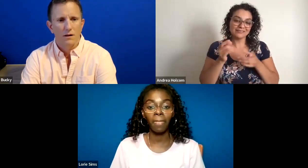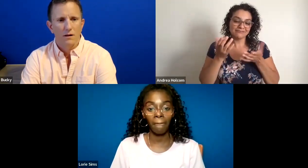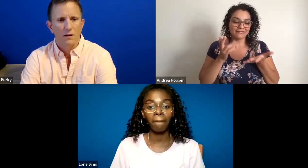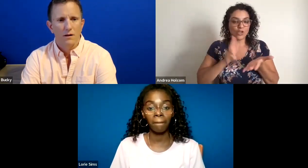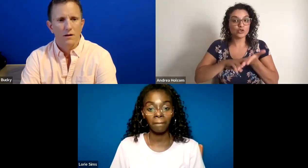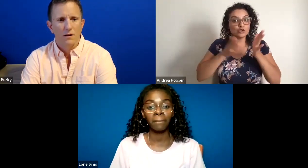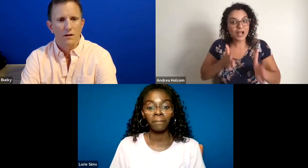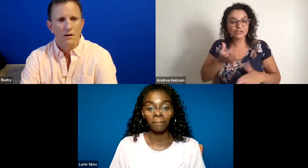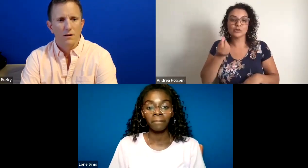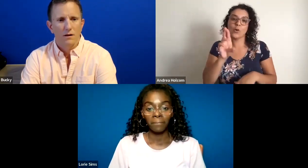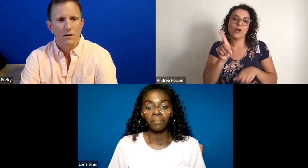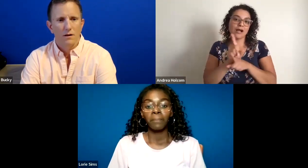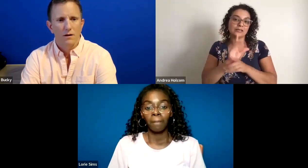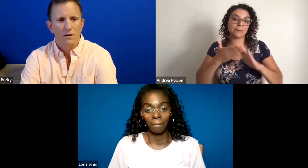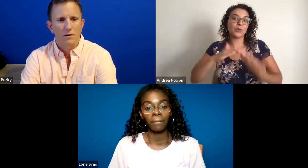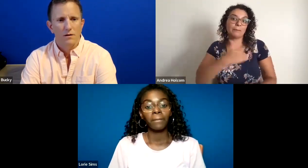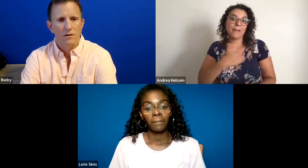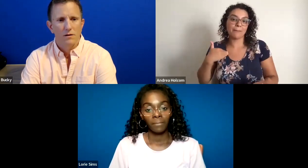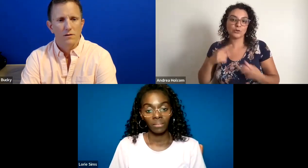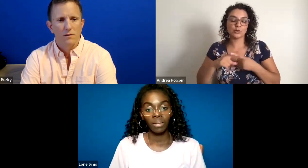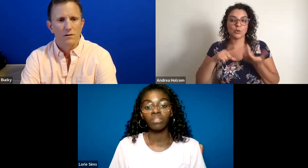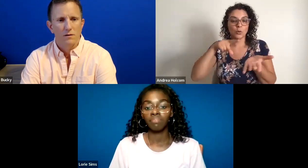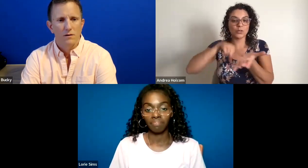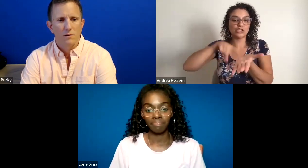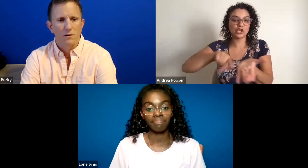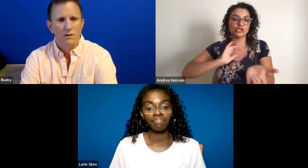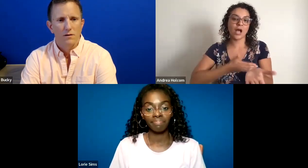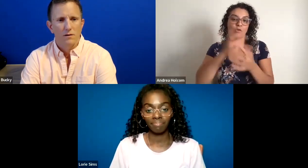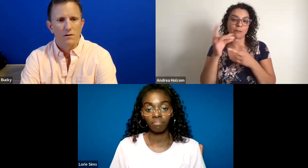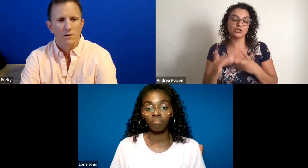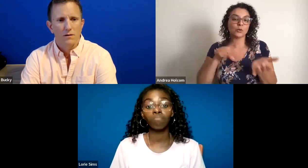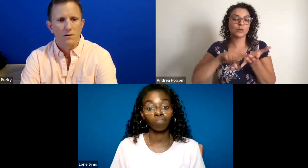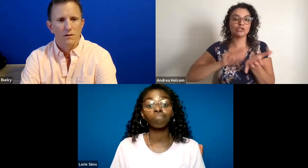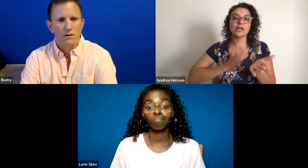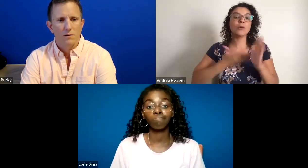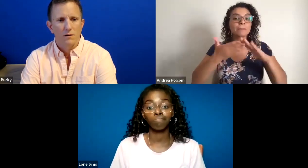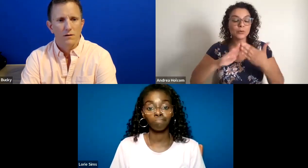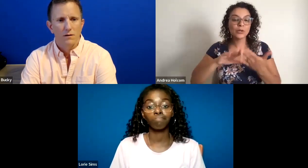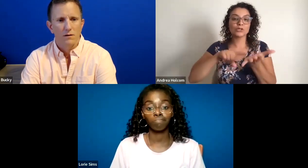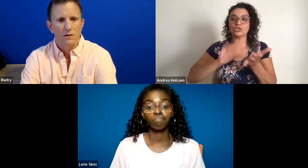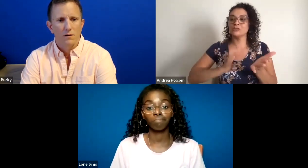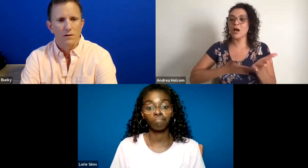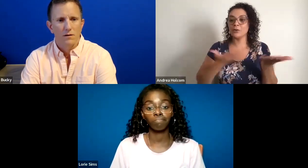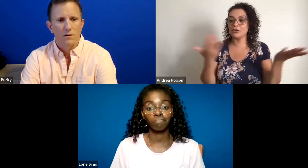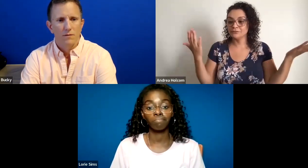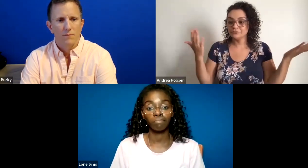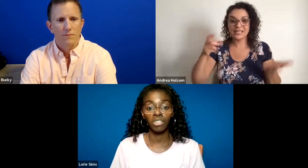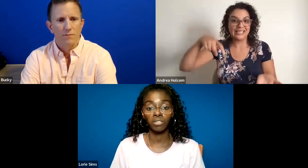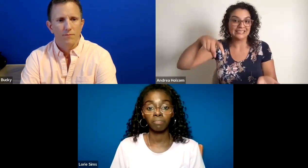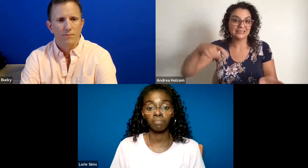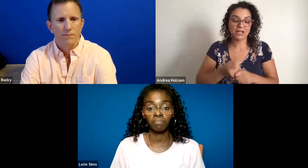it's our responsibility as contractors too, and as community members, to really research our options